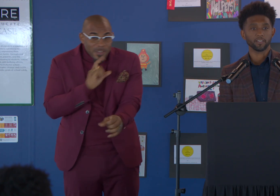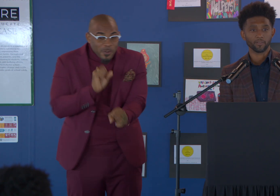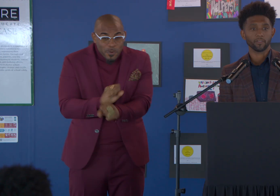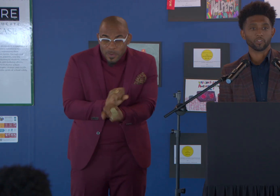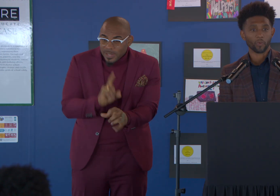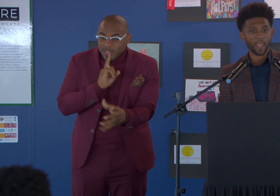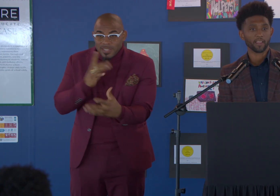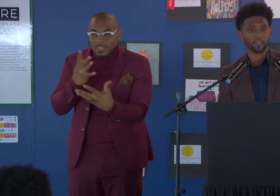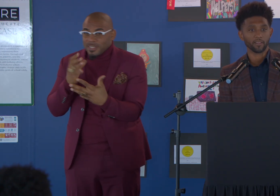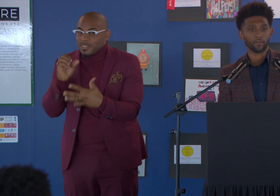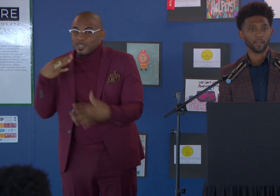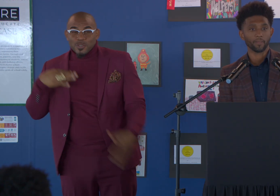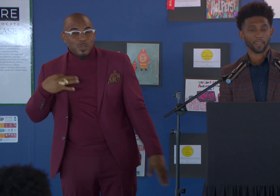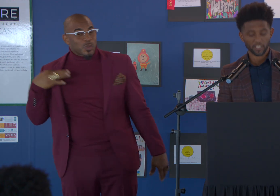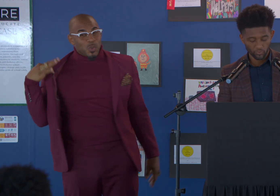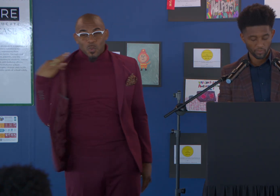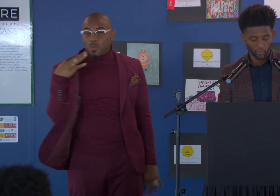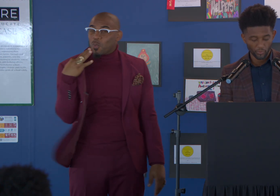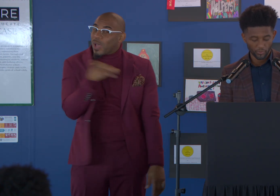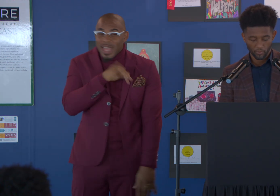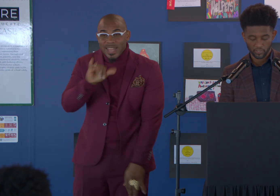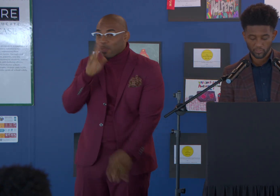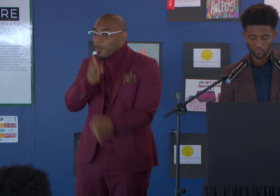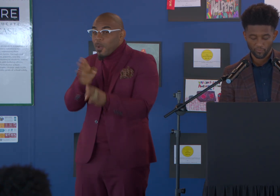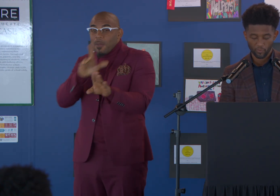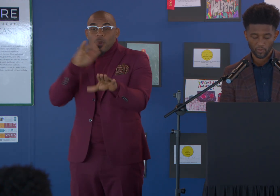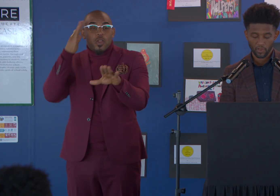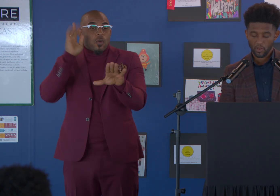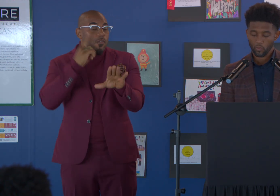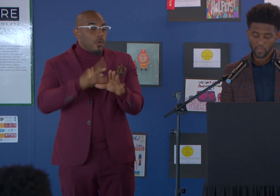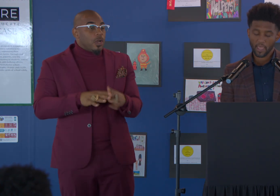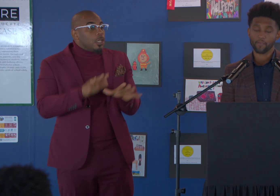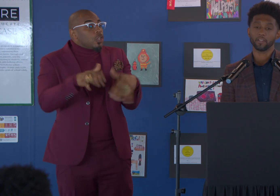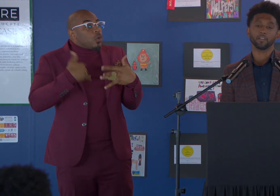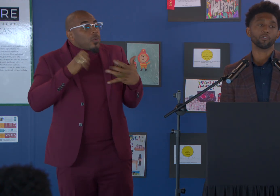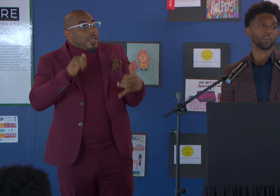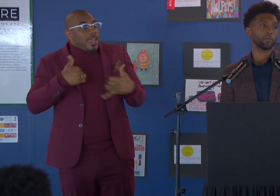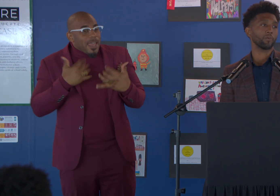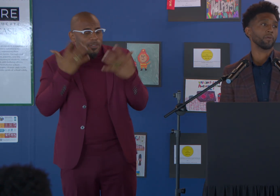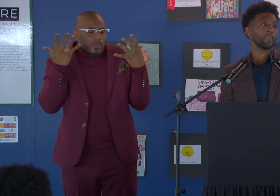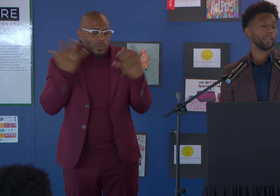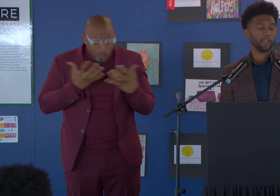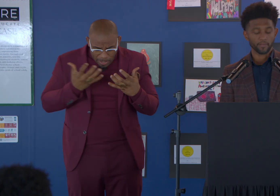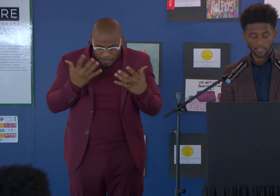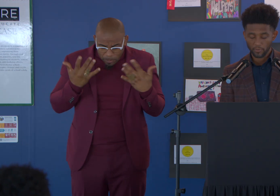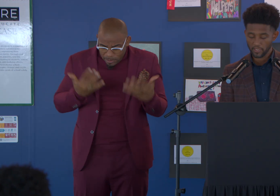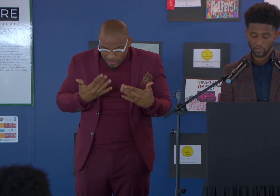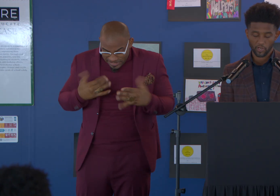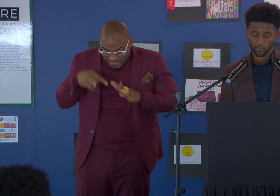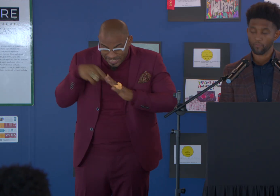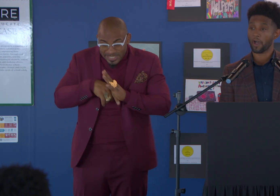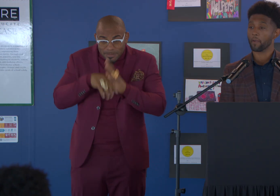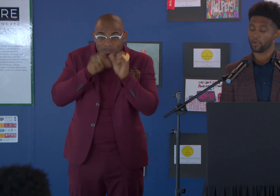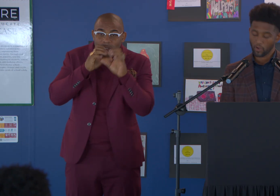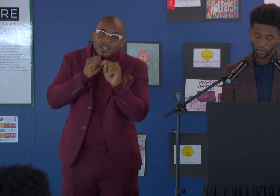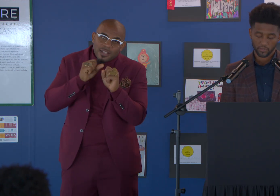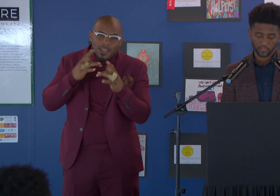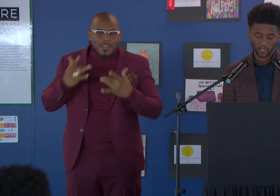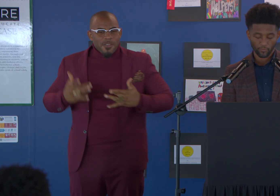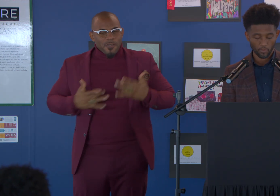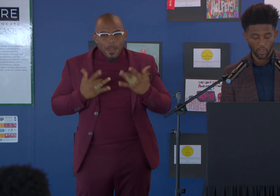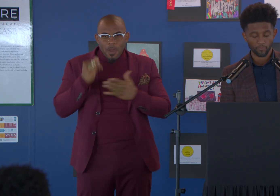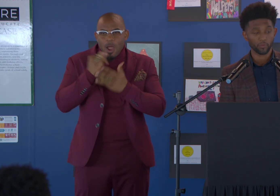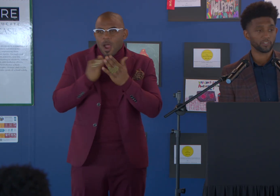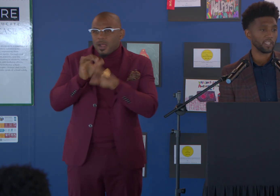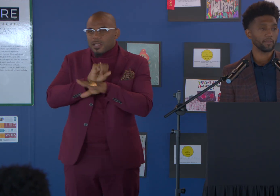is swaggy, right? That's what Baltimore is known for. We have an incredible and deeply incredible, vibrant art